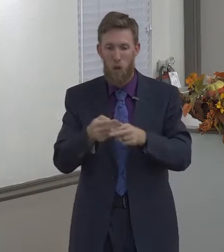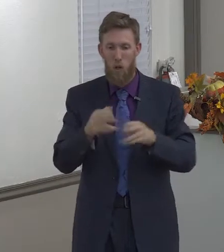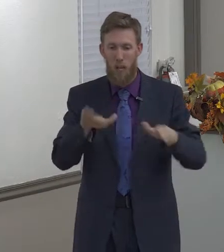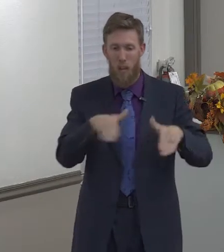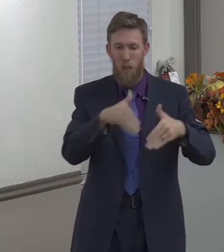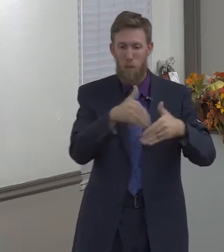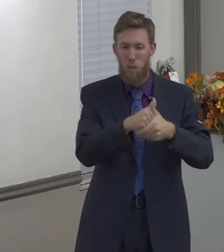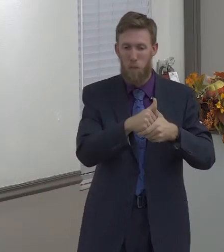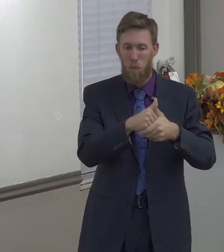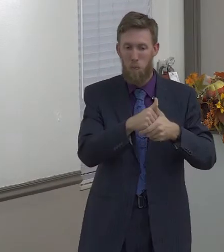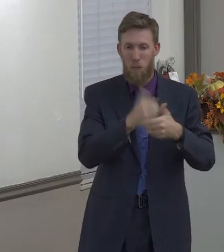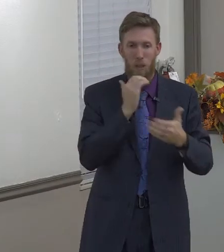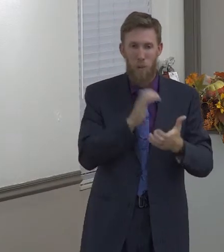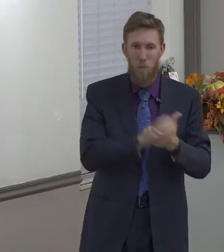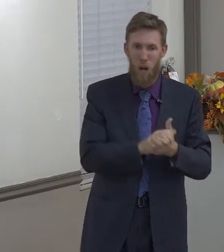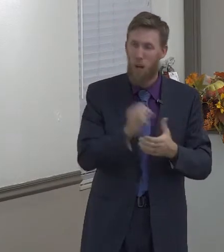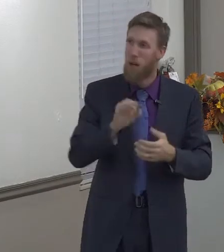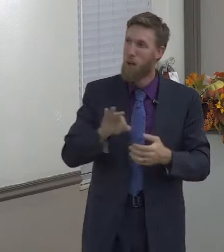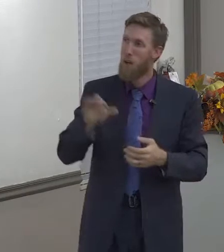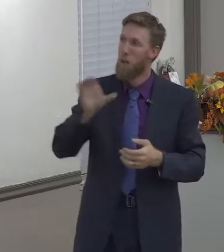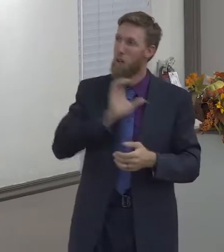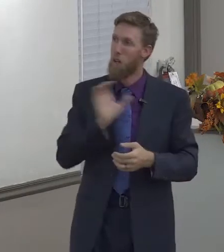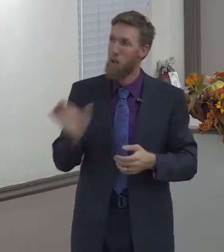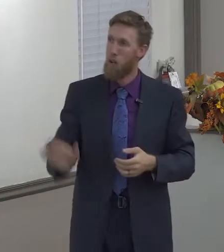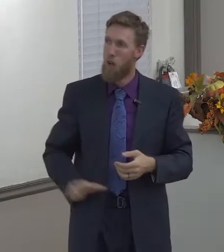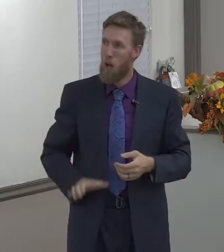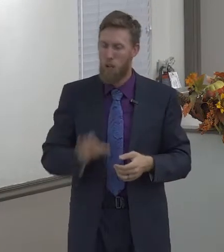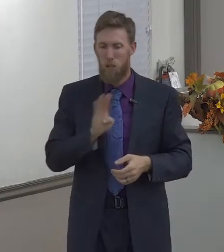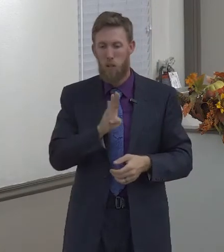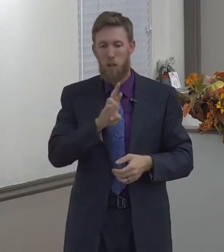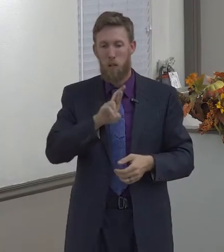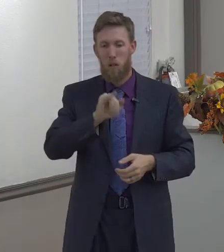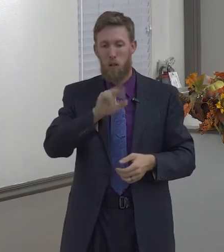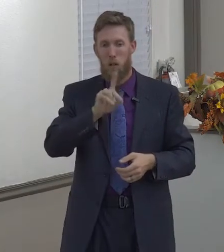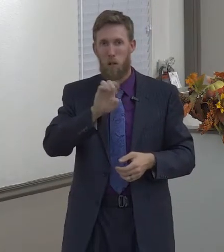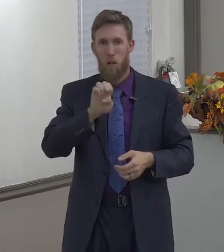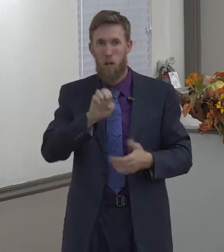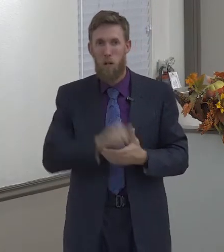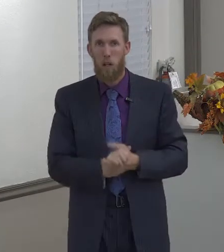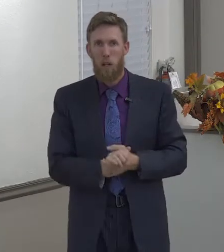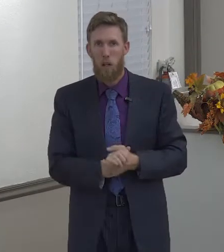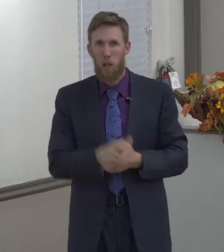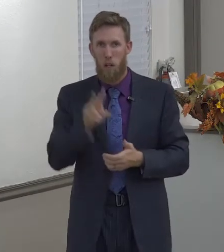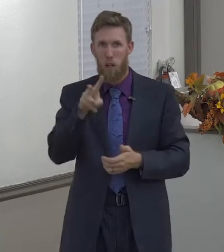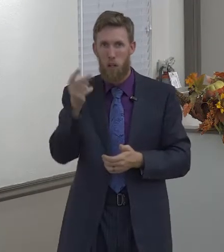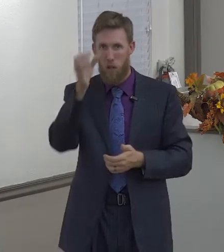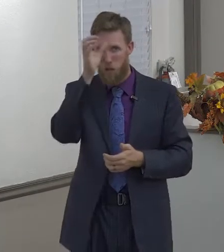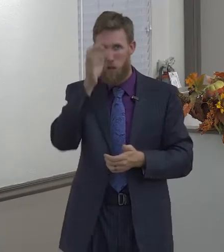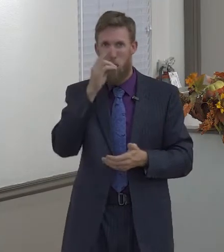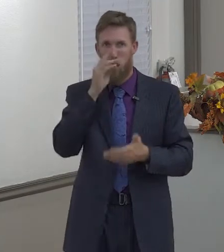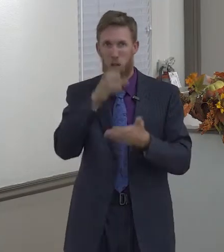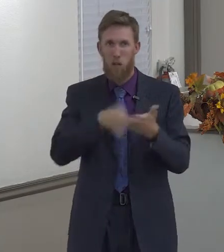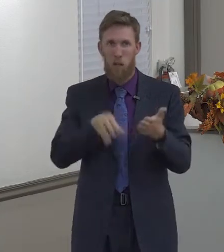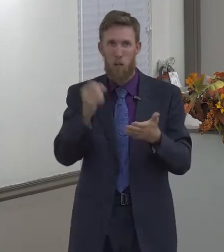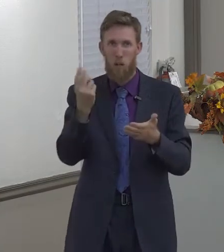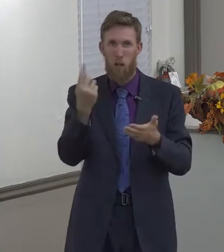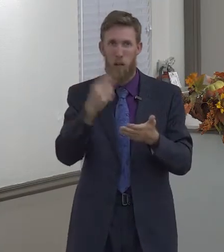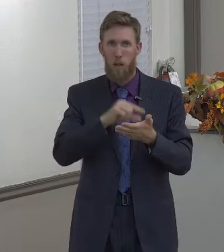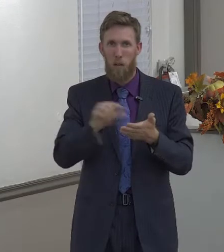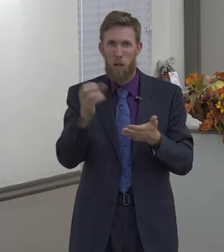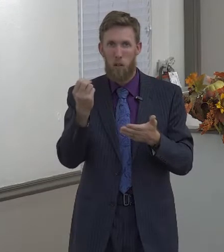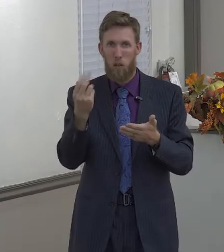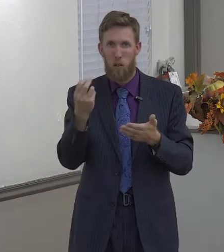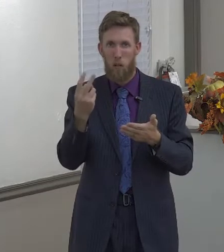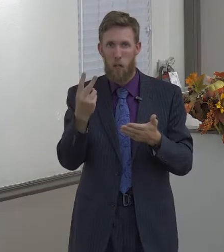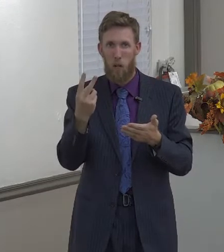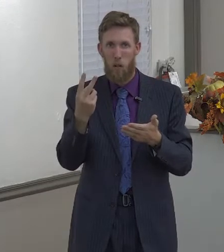husband, that I may present you as a chaste virgin to Christ. Revelation 19:7, Let us be glad and rejoice and give